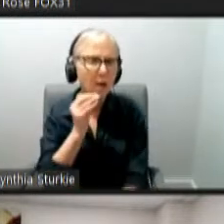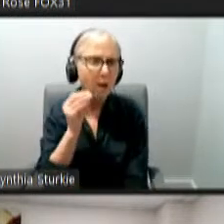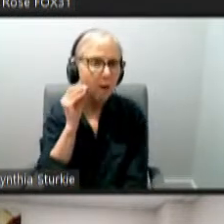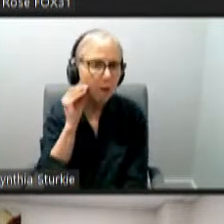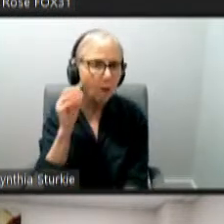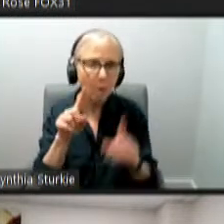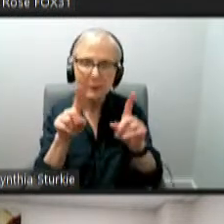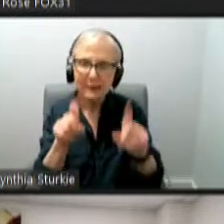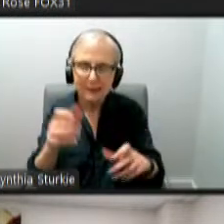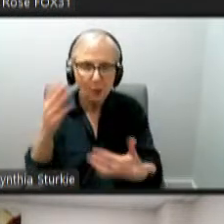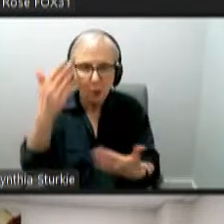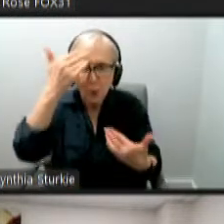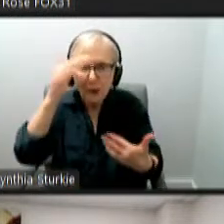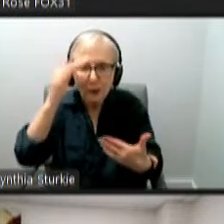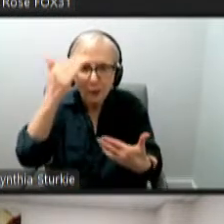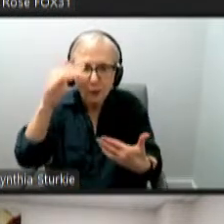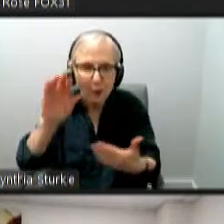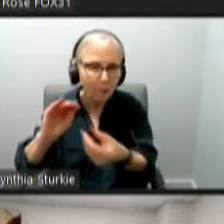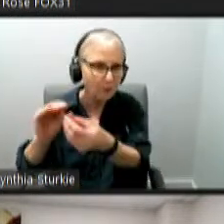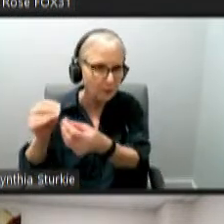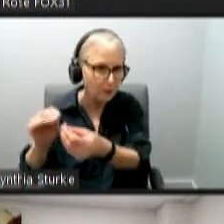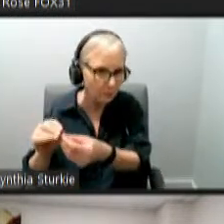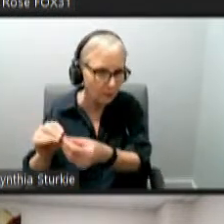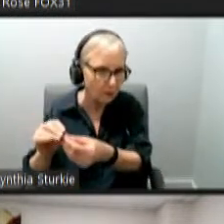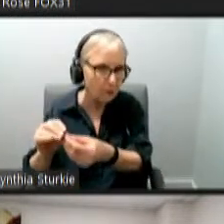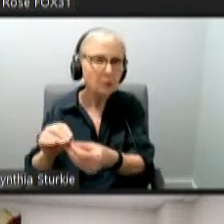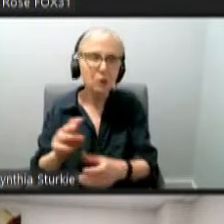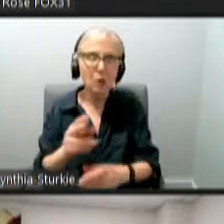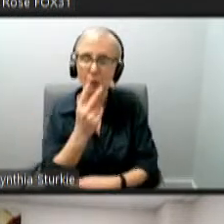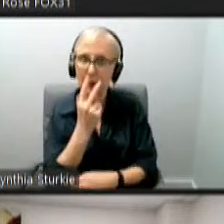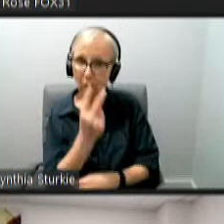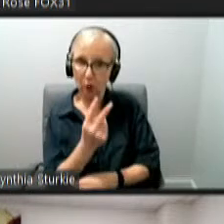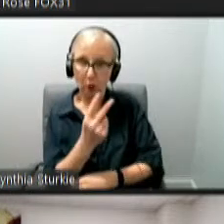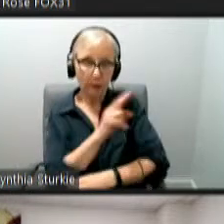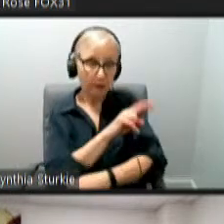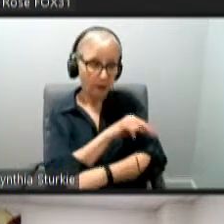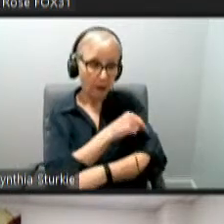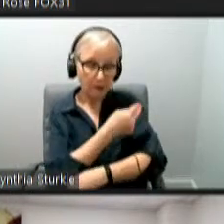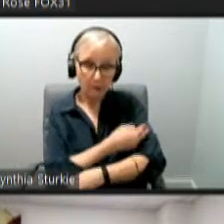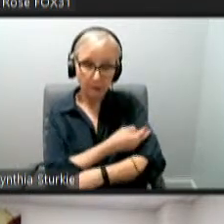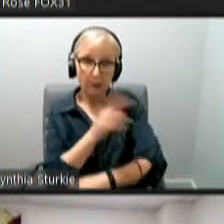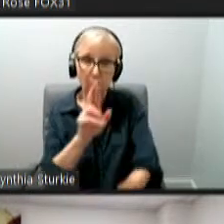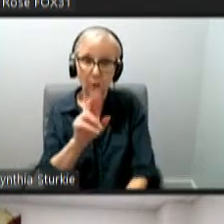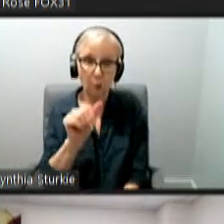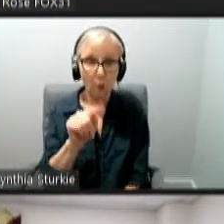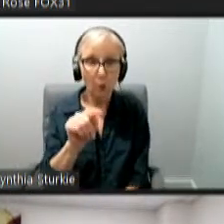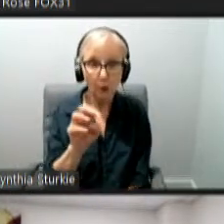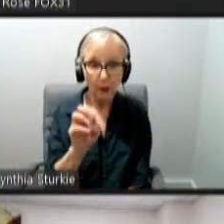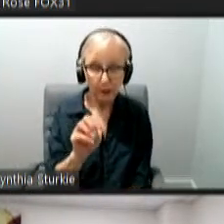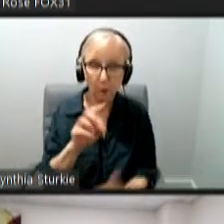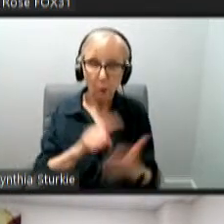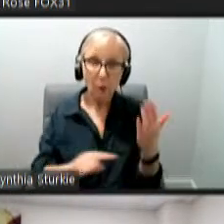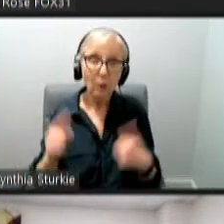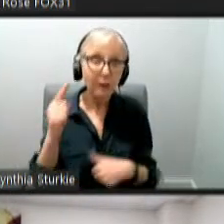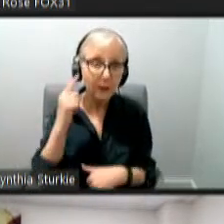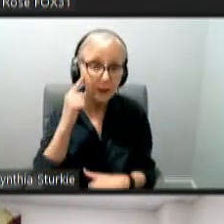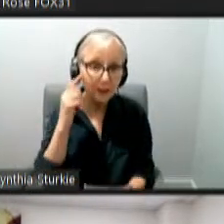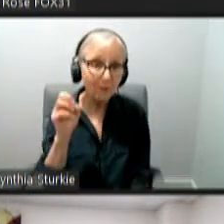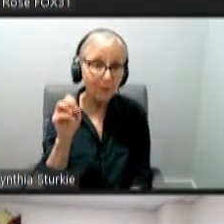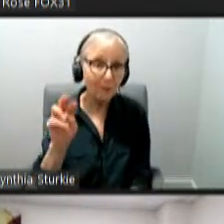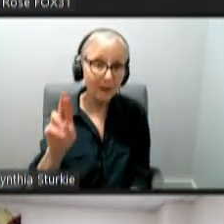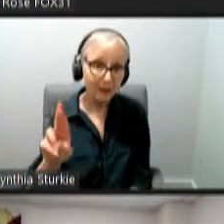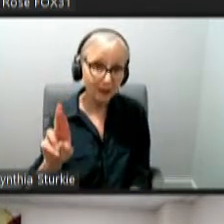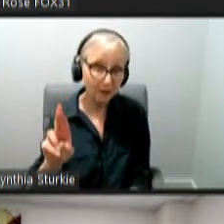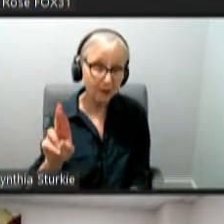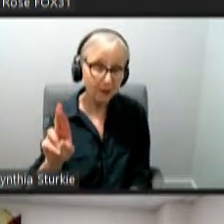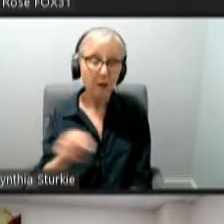the state. That means we'll be looking also at hospitalizations. What we're hearing from our emergency rooms and our hospital